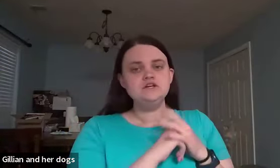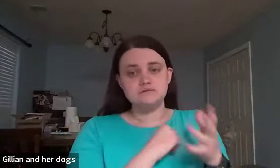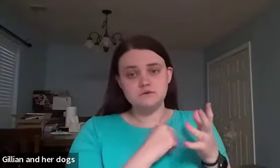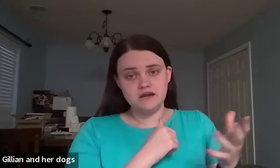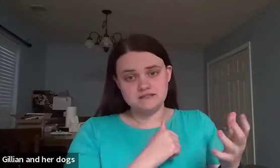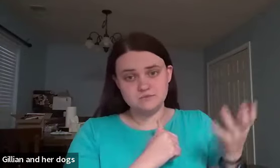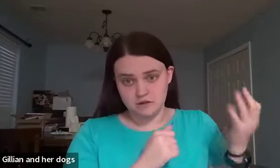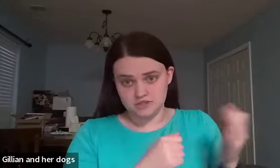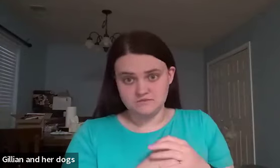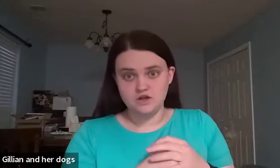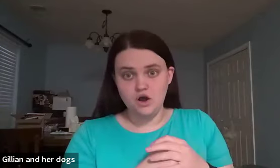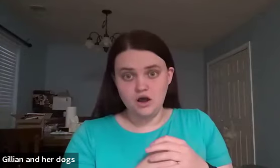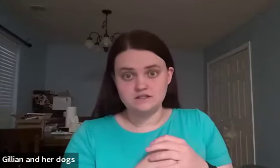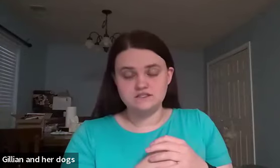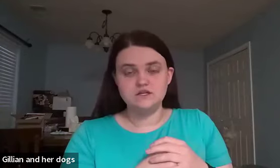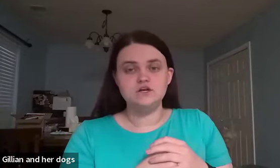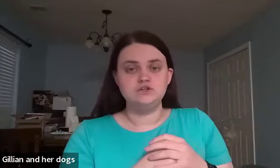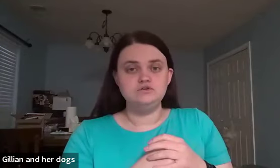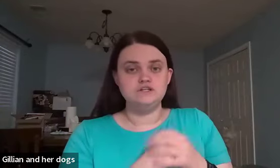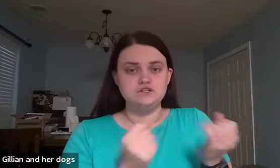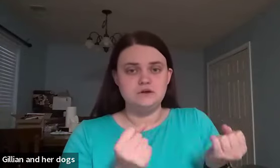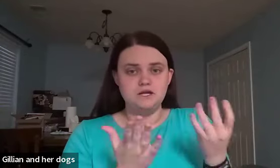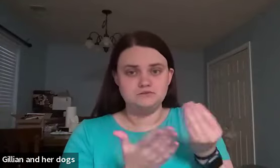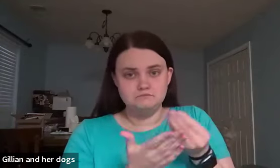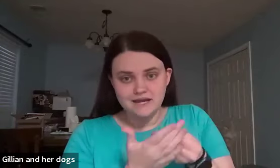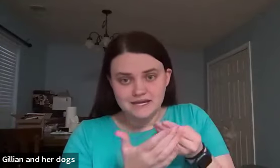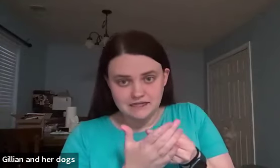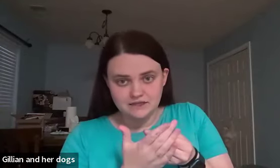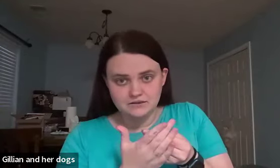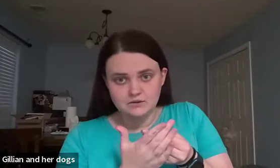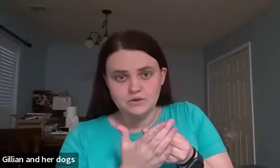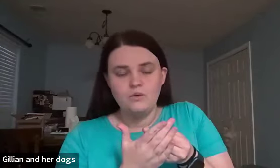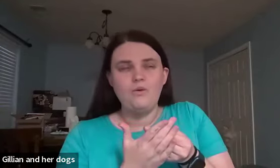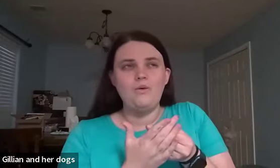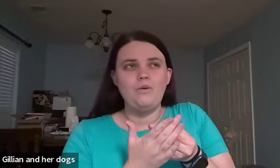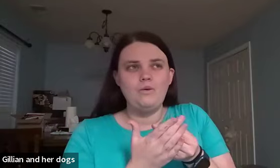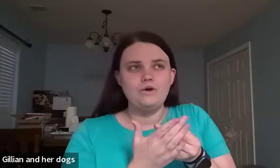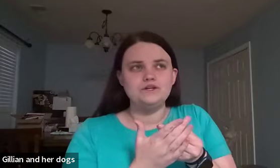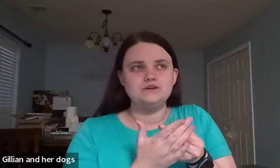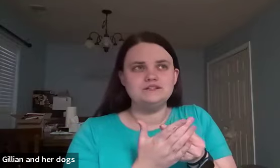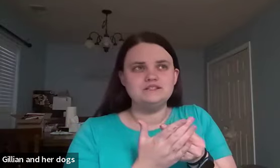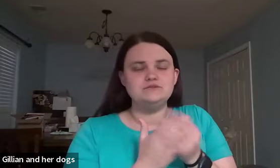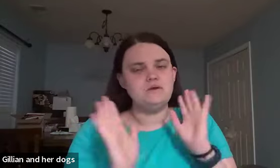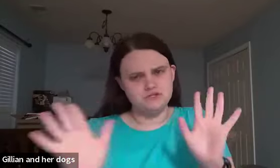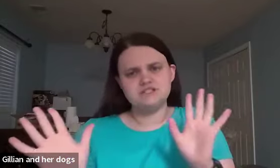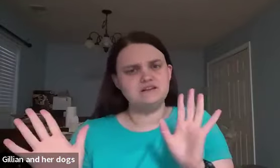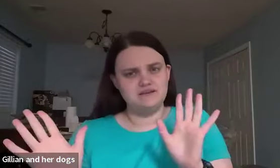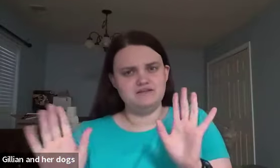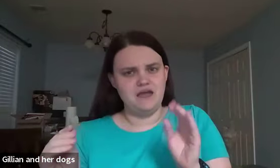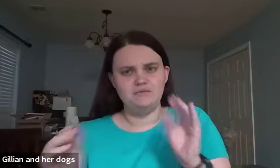So if you were going to ask someone how much something cost, you can do how much money, or you could do, well, we're just going to leave it at that.